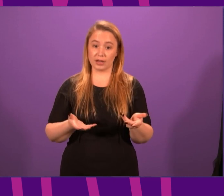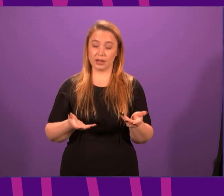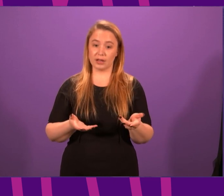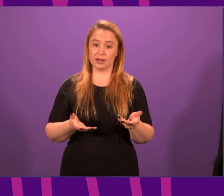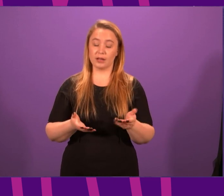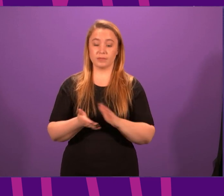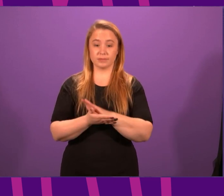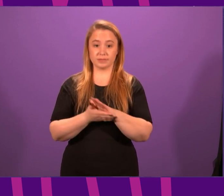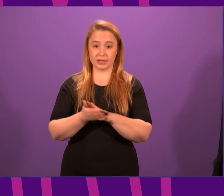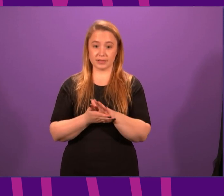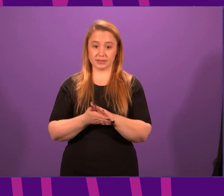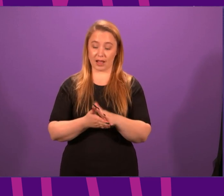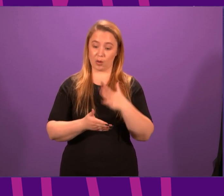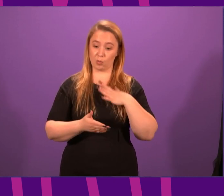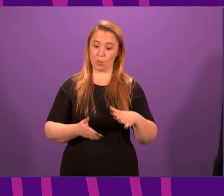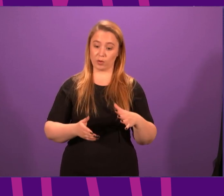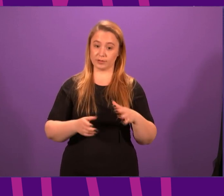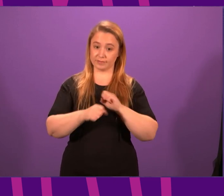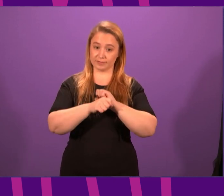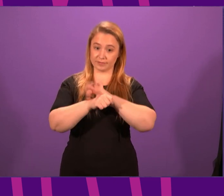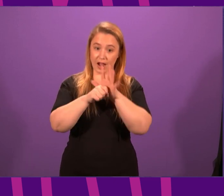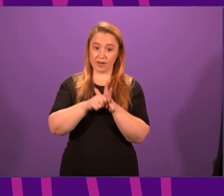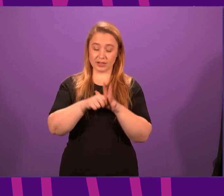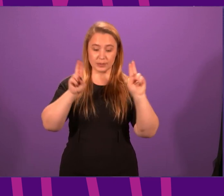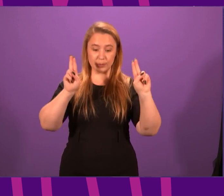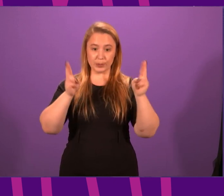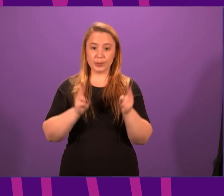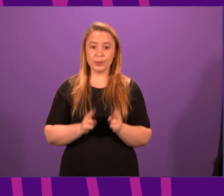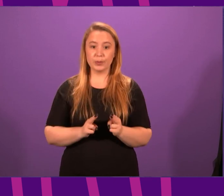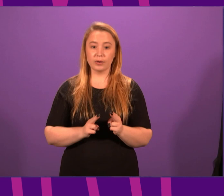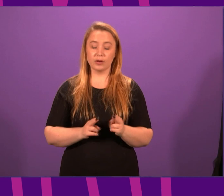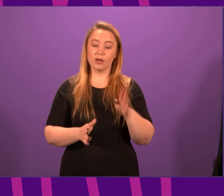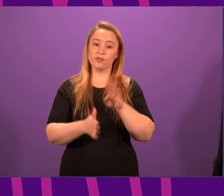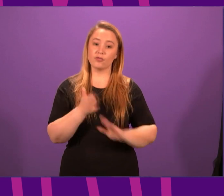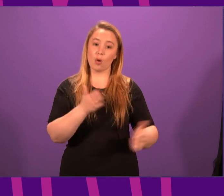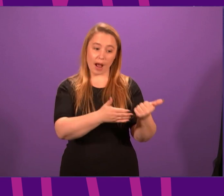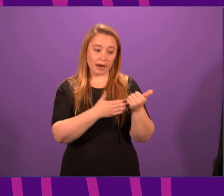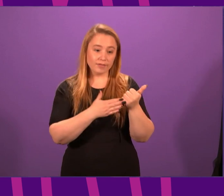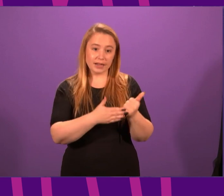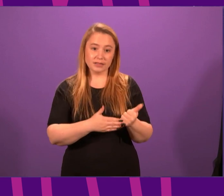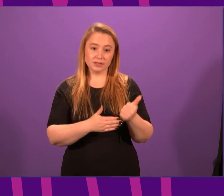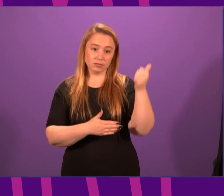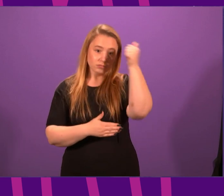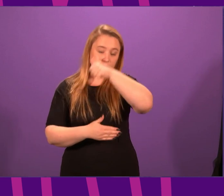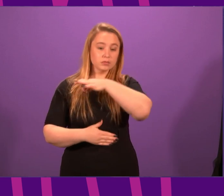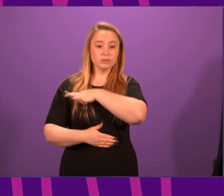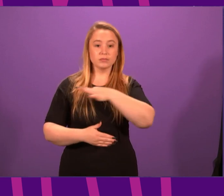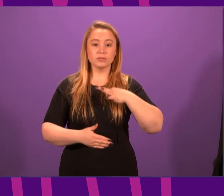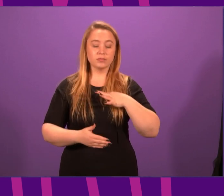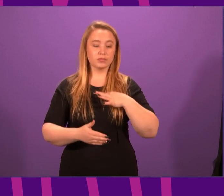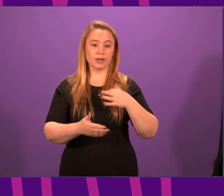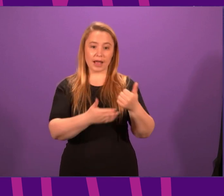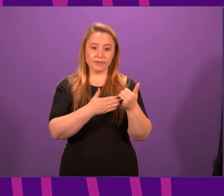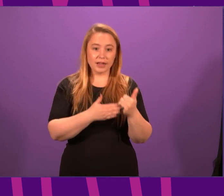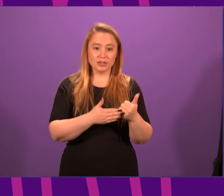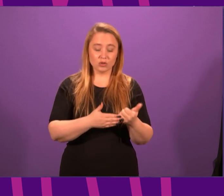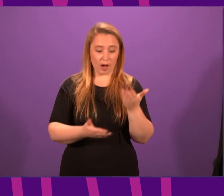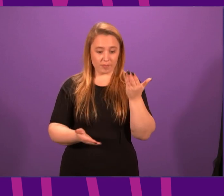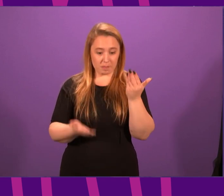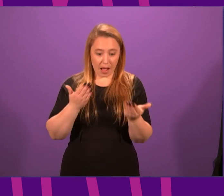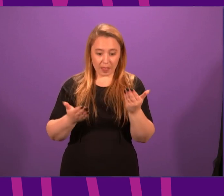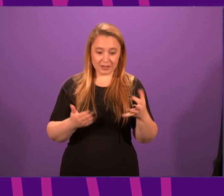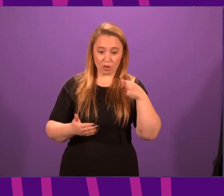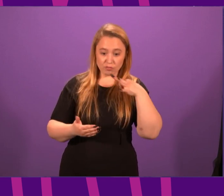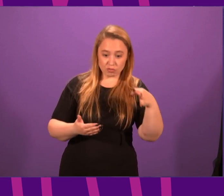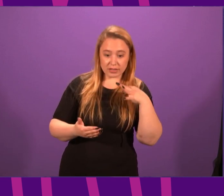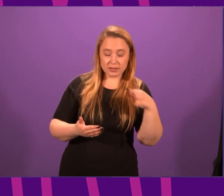required to suppress the virus based on clinical evidence, expert advice, and a balanced assessment of the risks. I